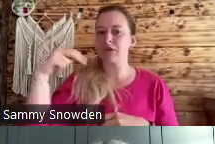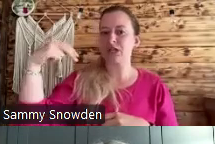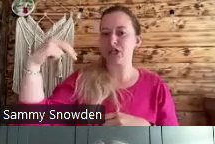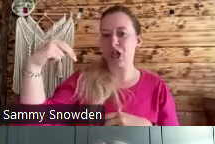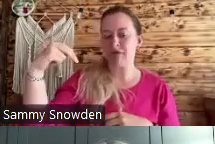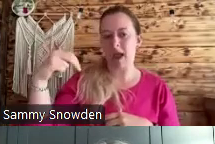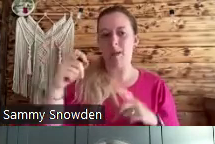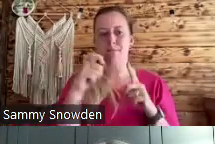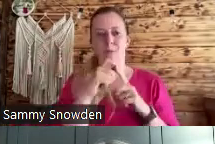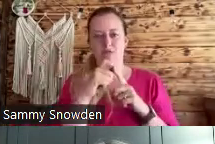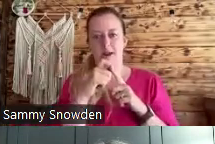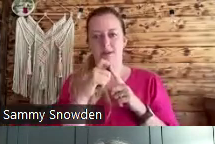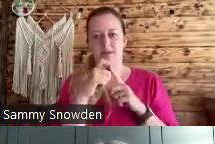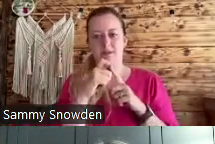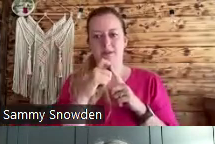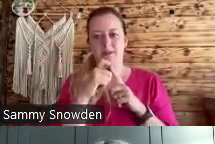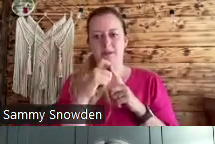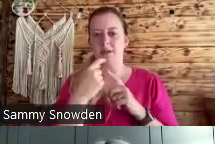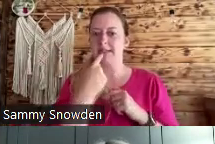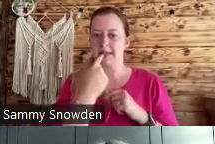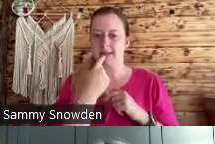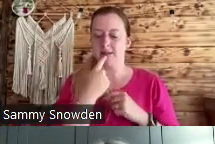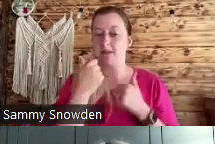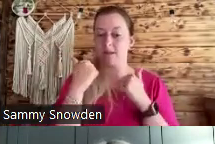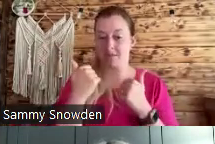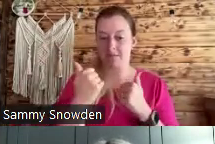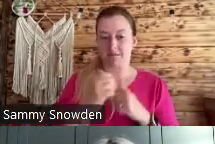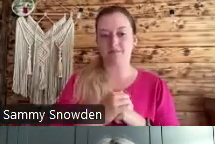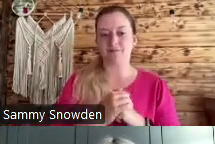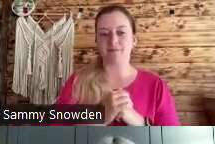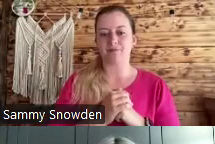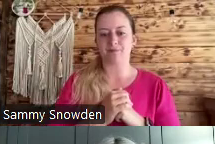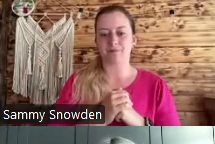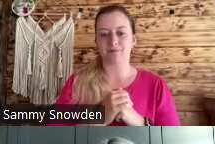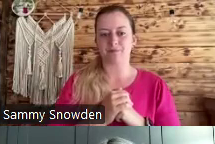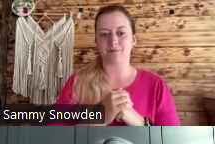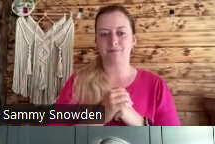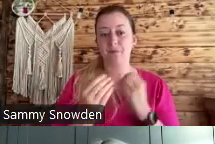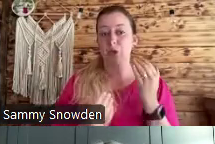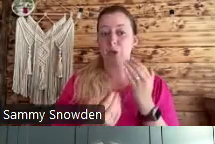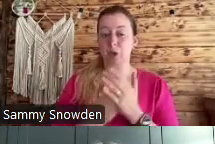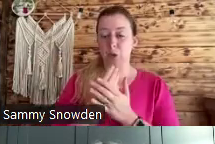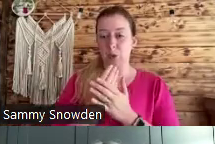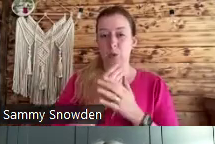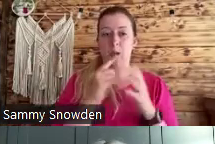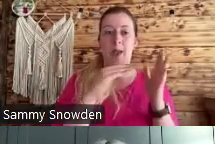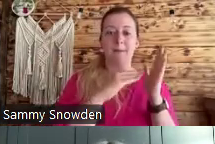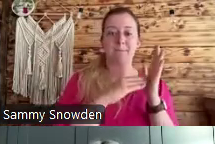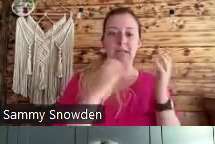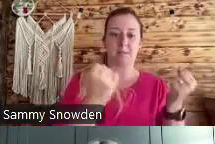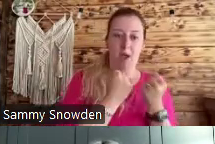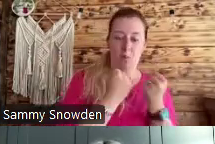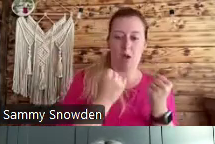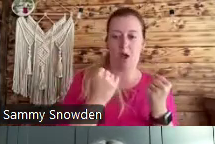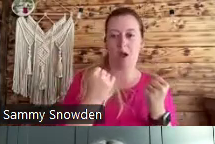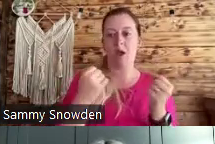little, just a different flavor if you want a change. And we've got the new Meta Power Mito 2 Max, so it combines the Meta